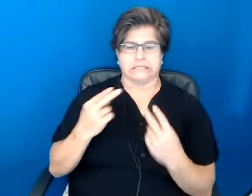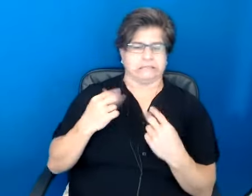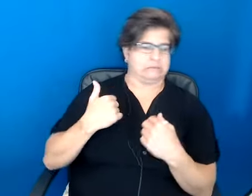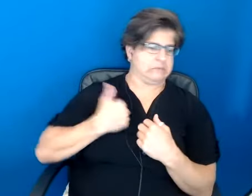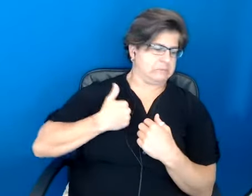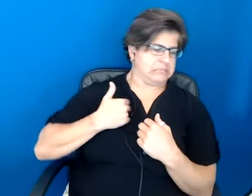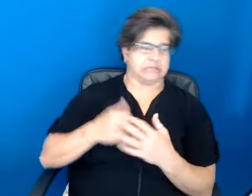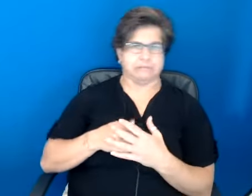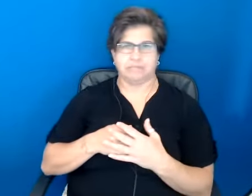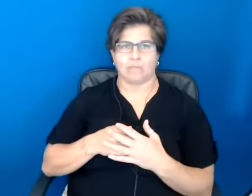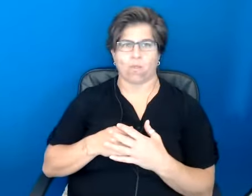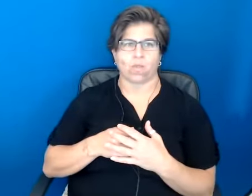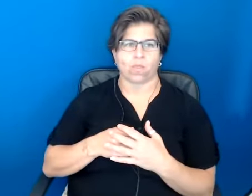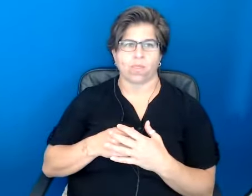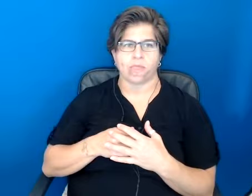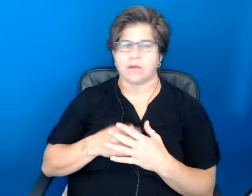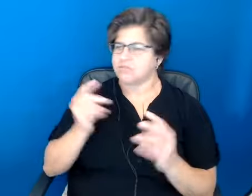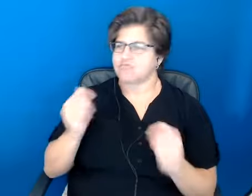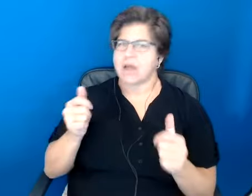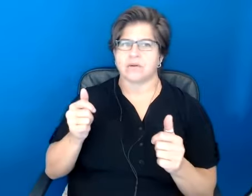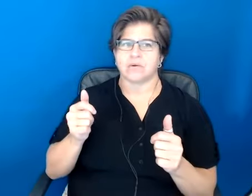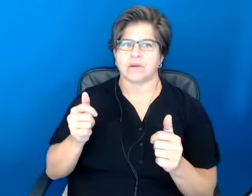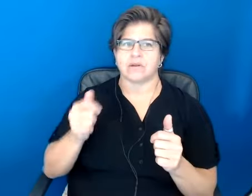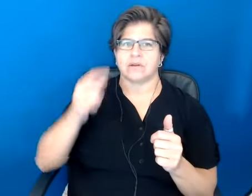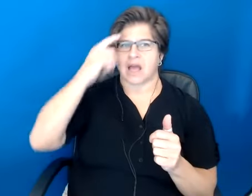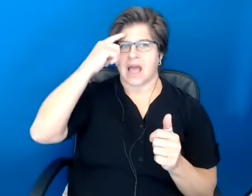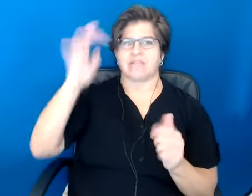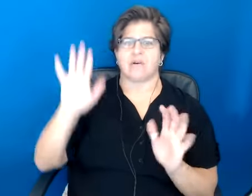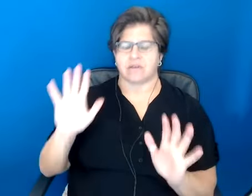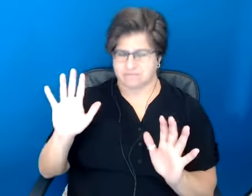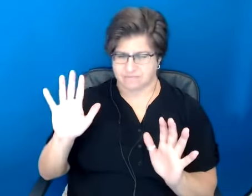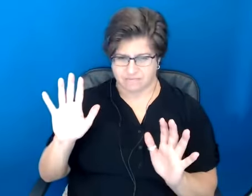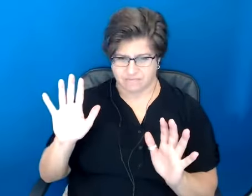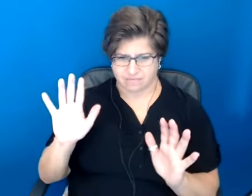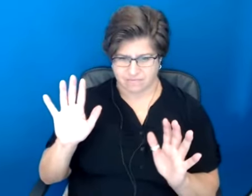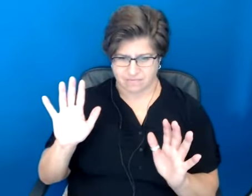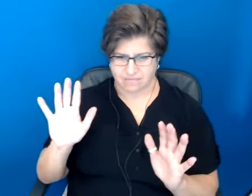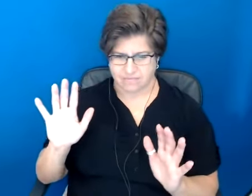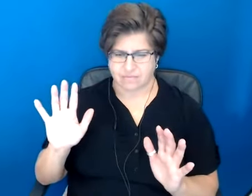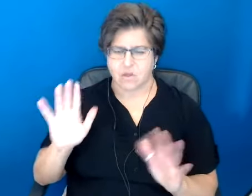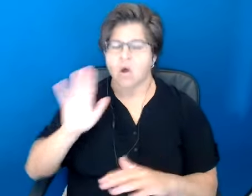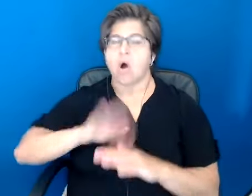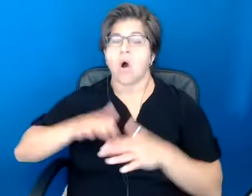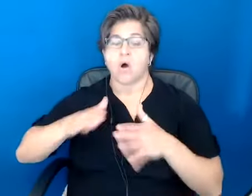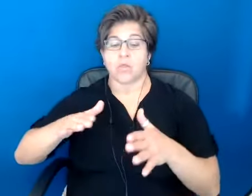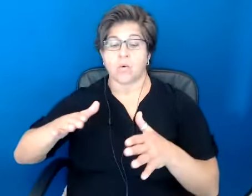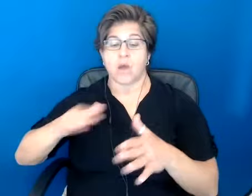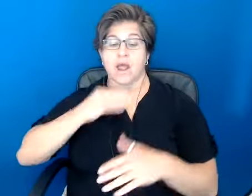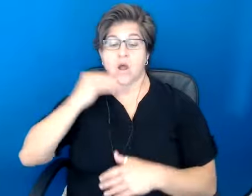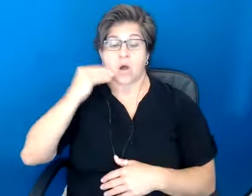saying it for me. I thought that's what that closing was for. So, like, Pat, listen, you just better watch yourself. You don't want him to know you're in here.